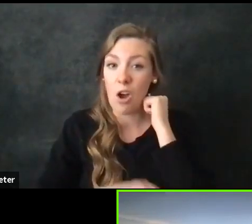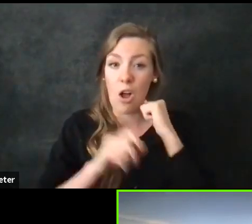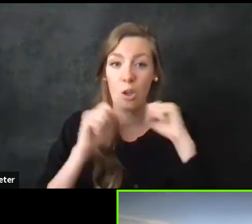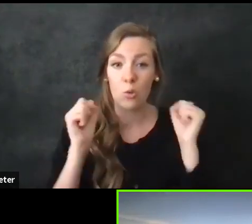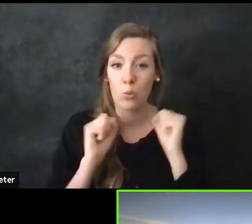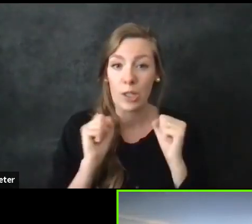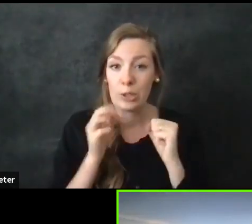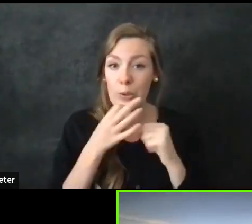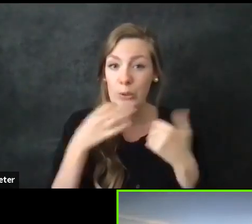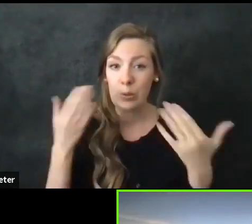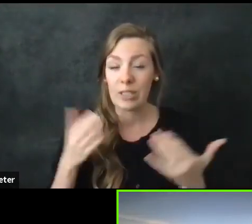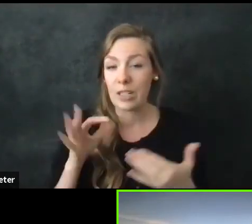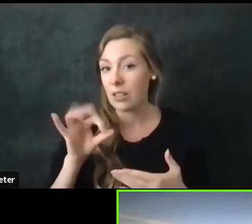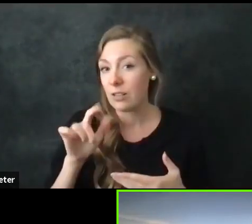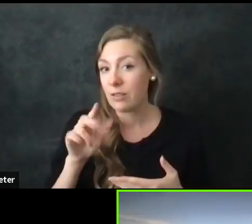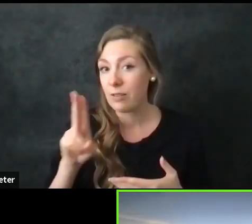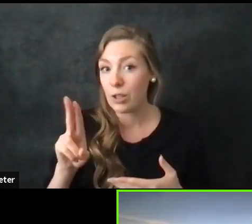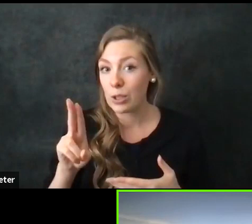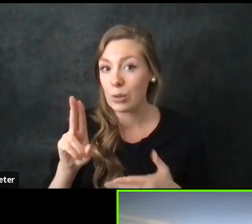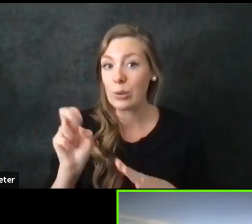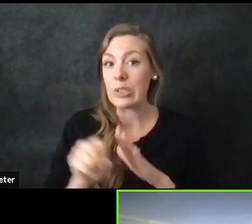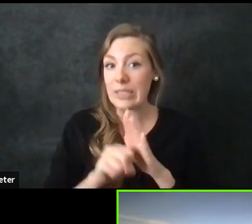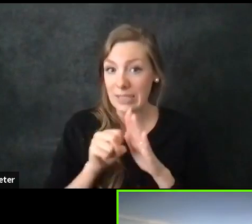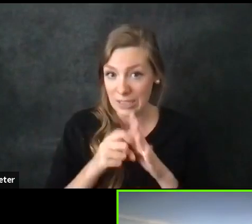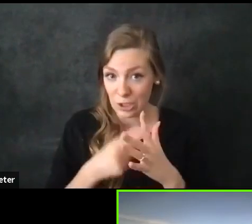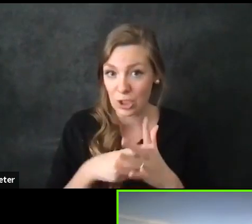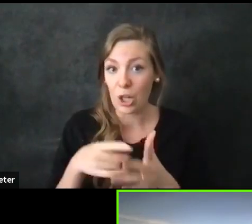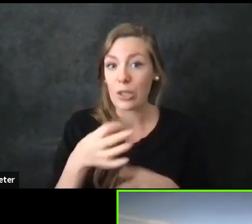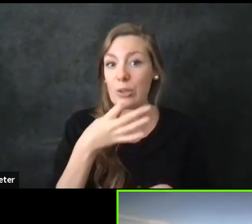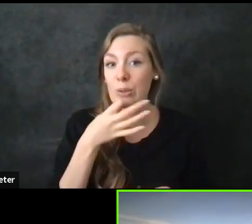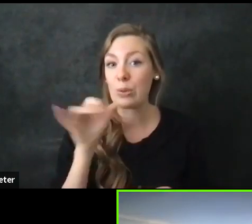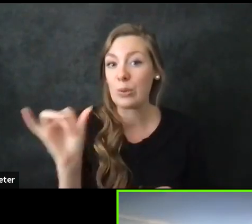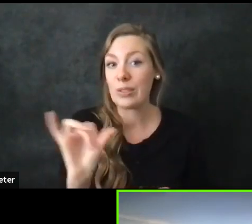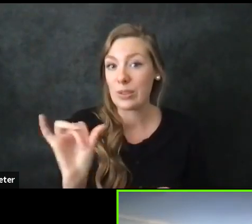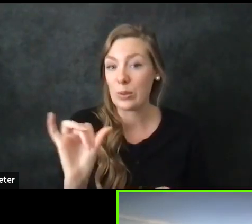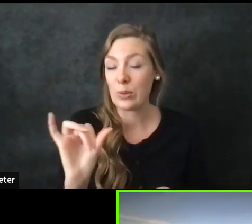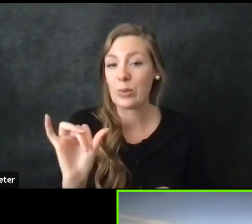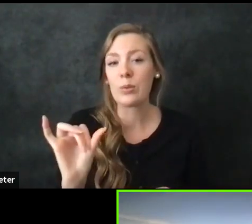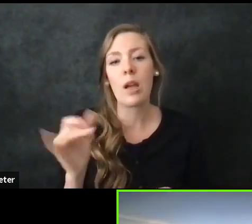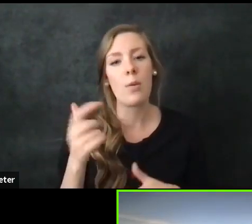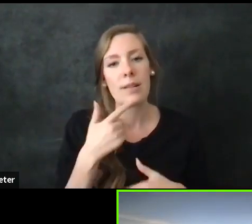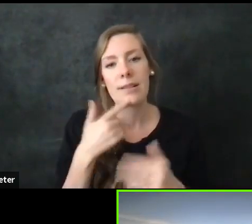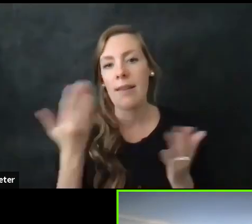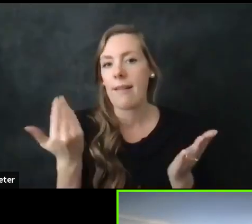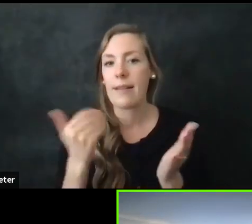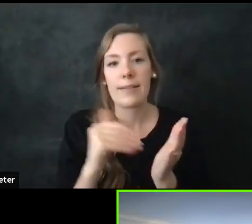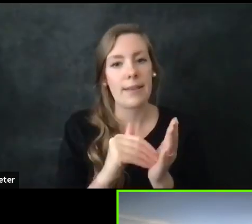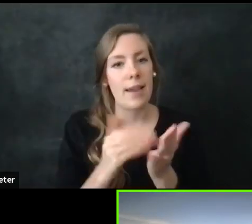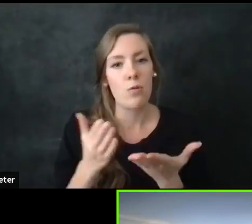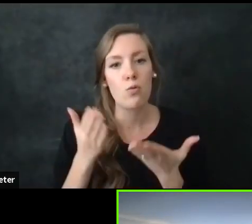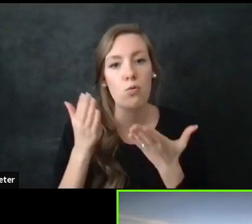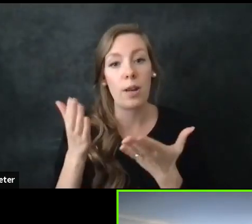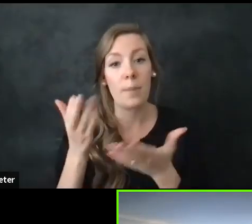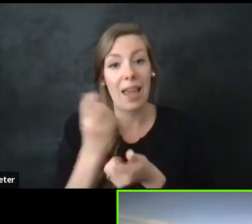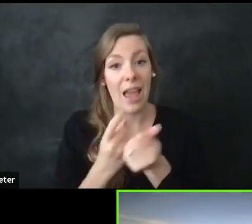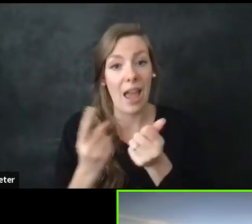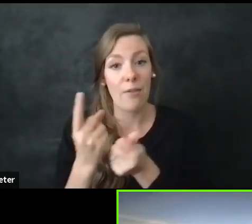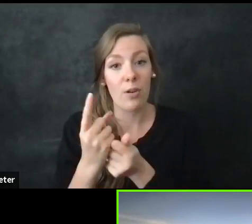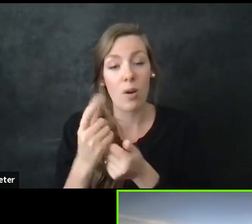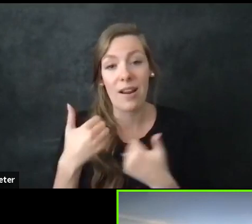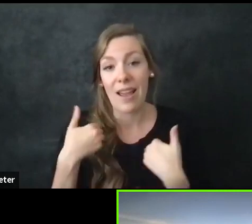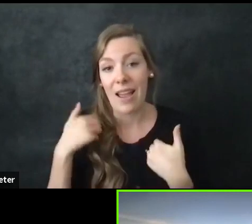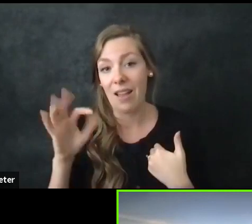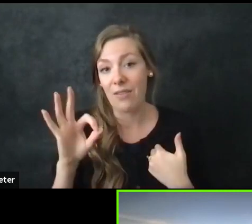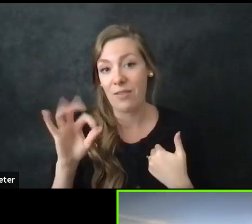flu season will soon be upon us. I would like to reiterate my strong recommendation that everybody get a flu shot